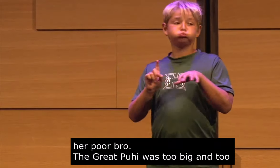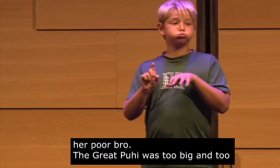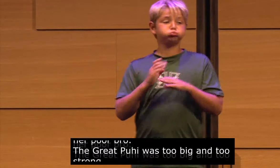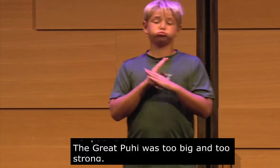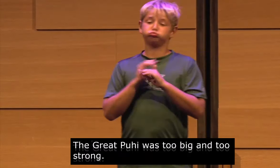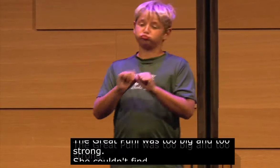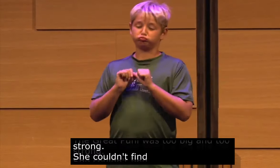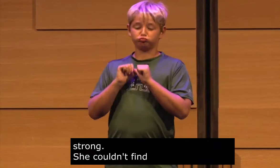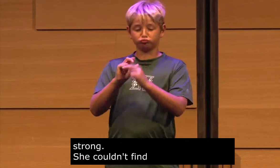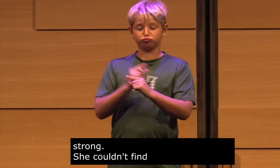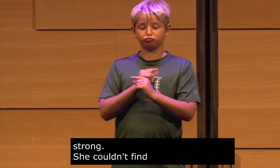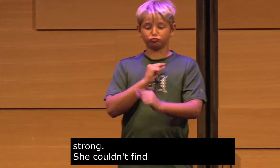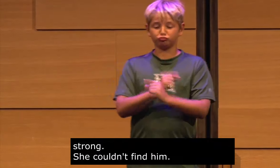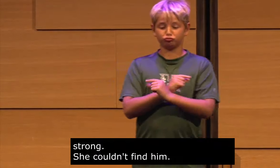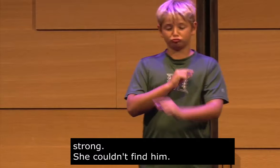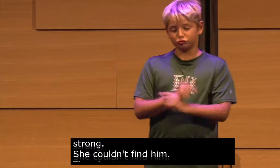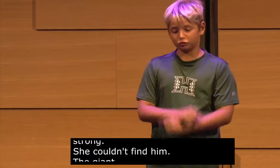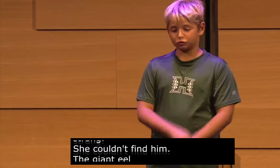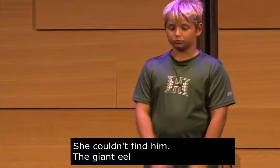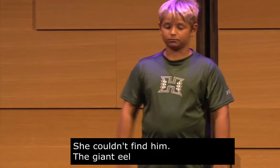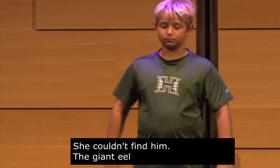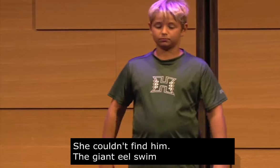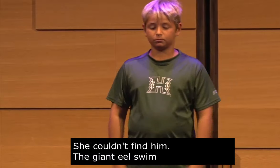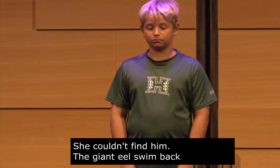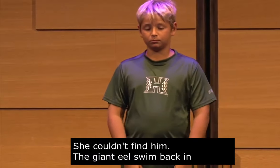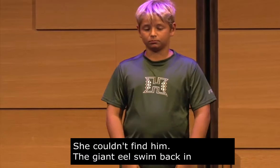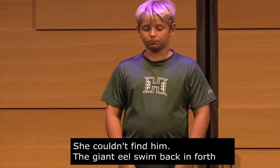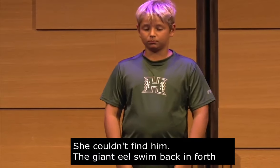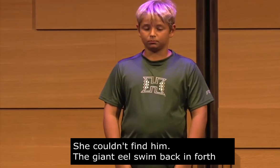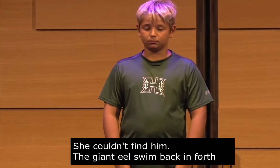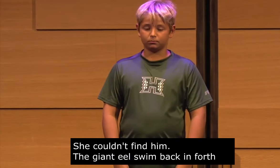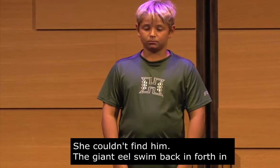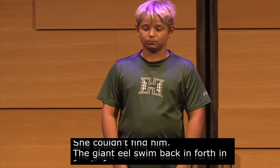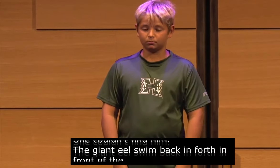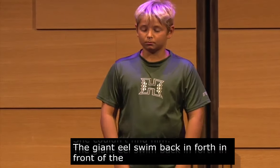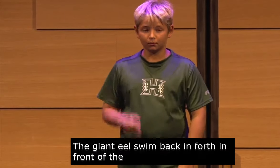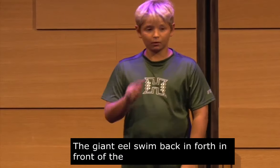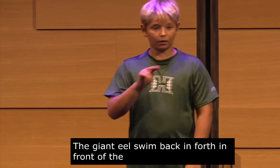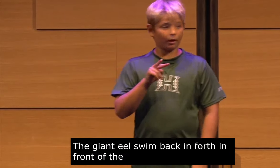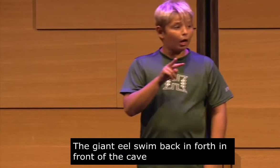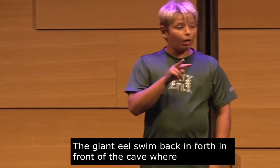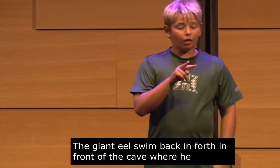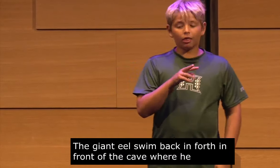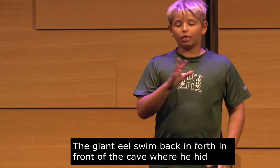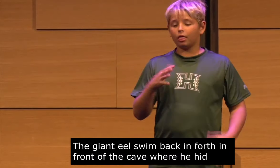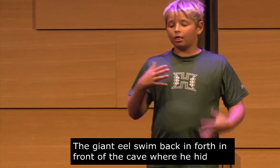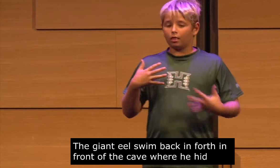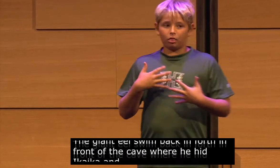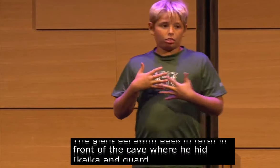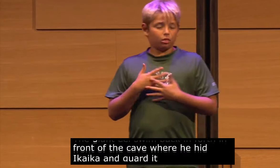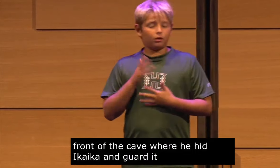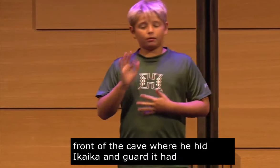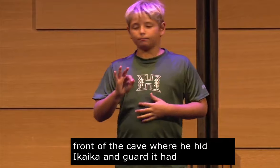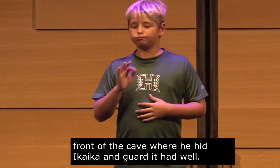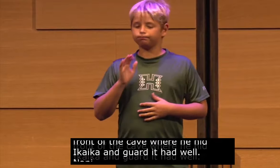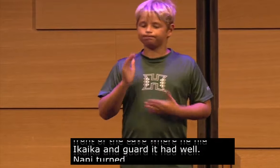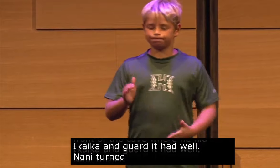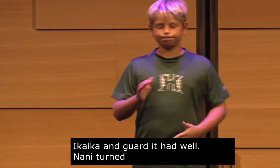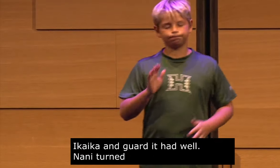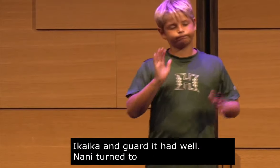The giant eel swam back and forth in front of the cave where he held Ikeka and guarded it well. Nani turned to the sea creatures for